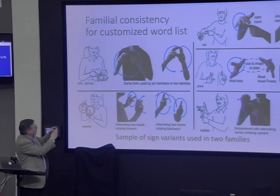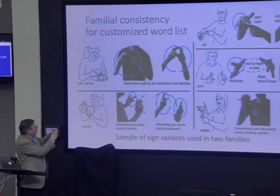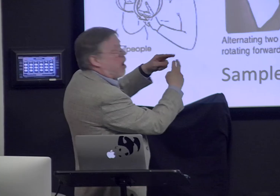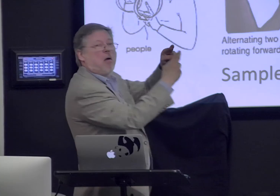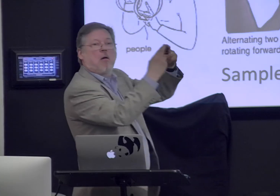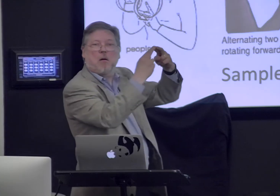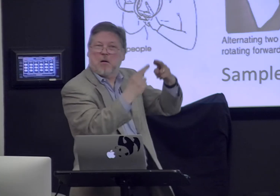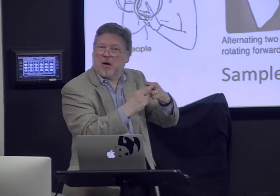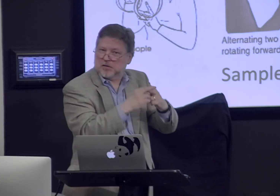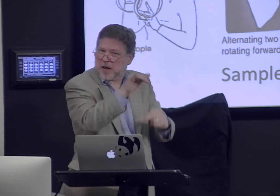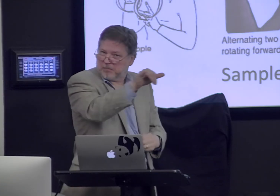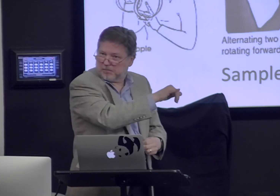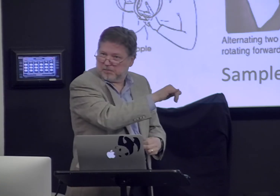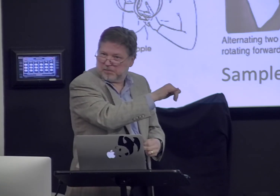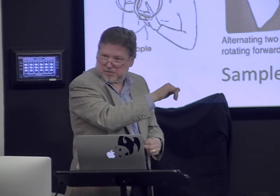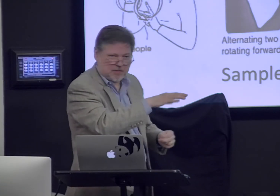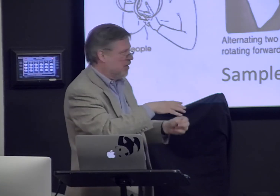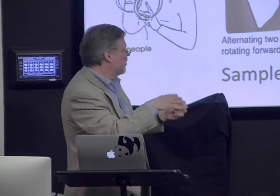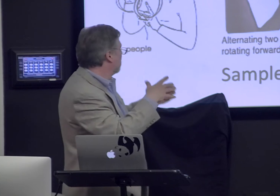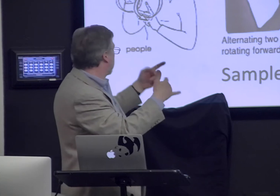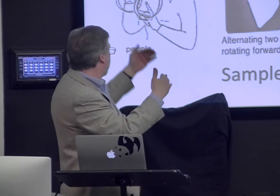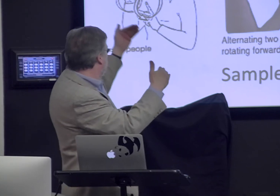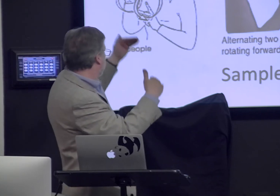the same within the family.